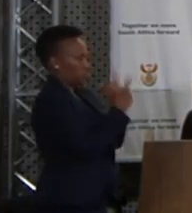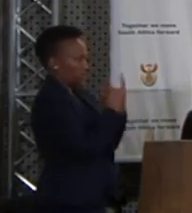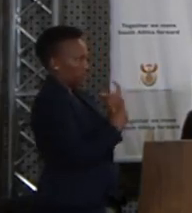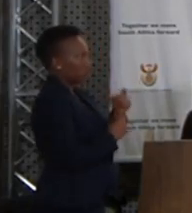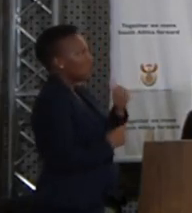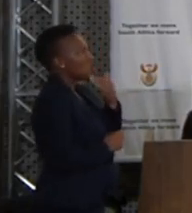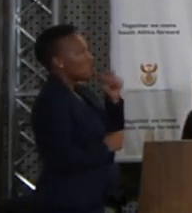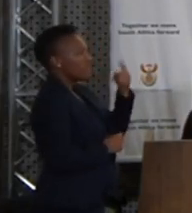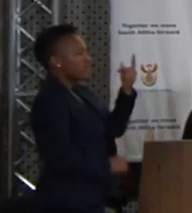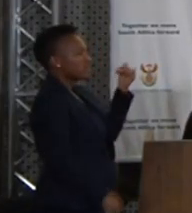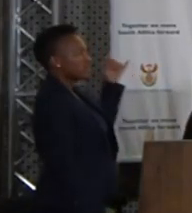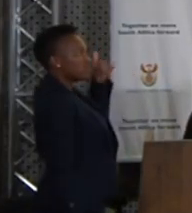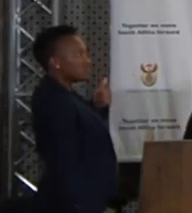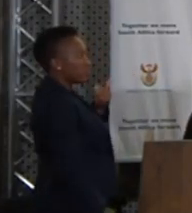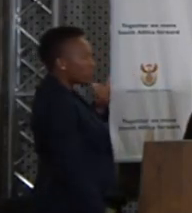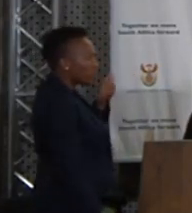Who's the first caller?